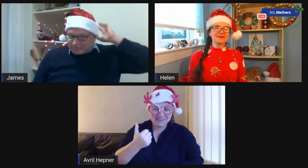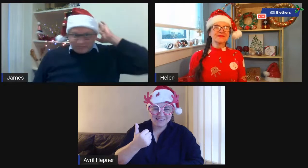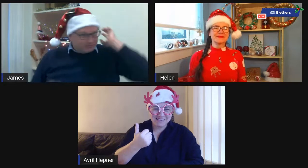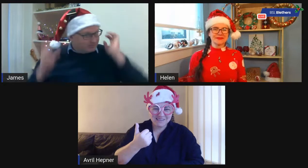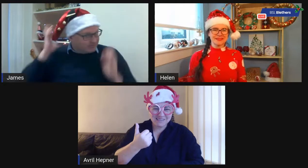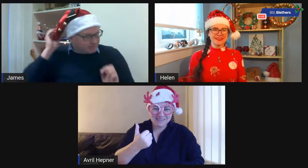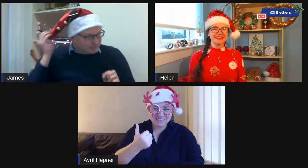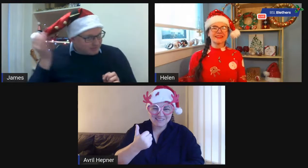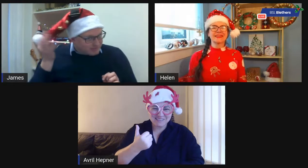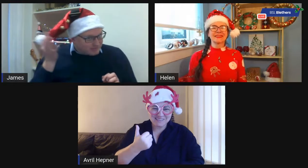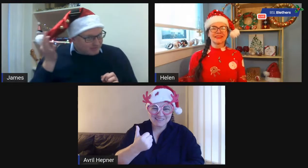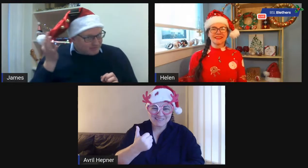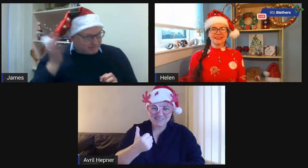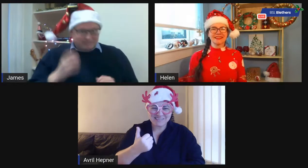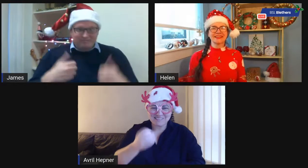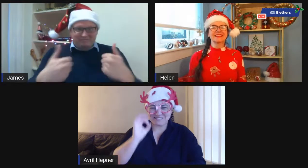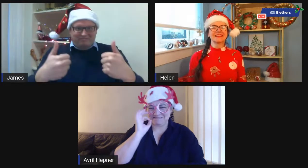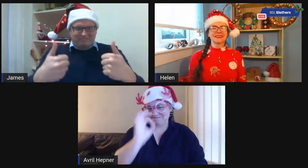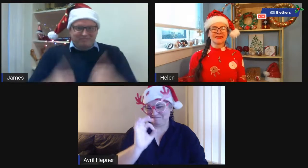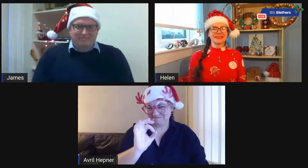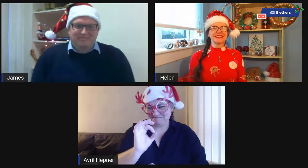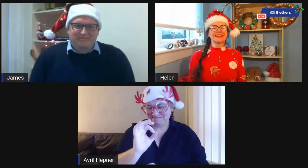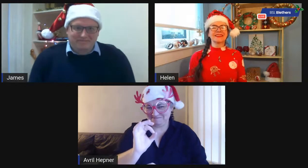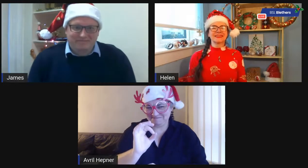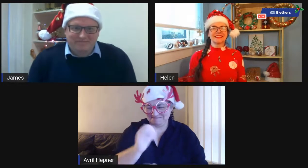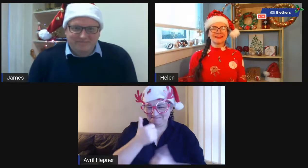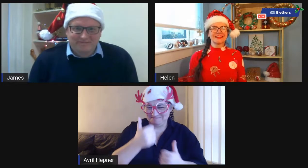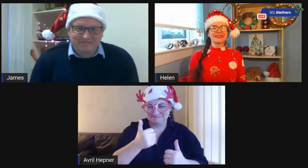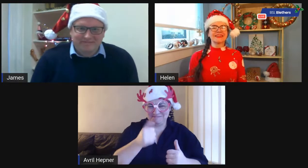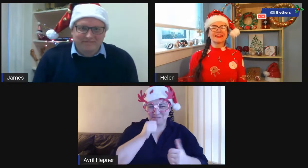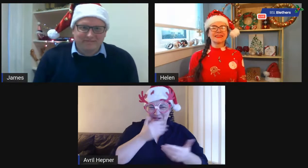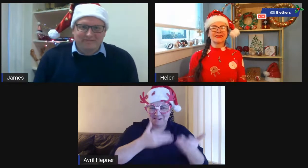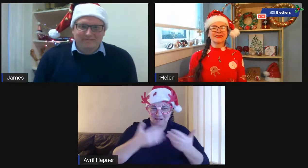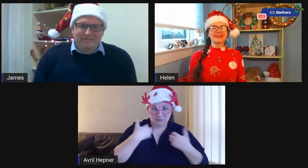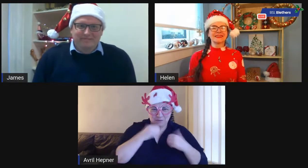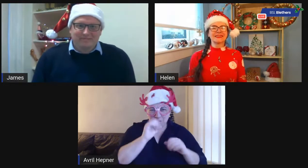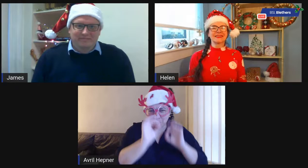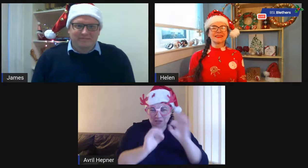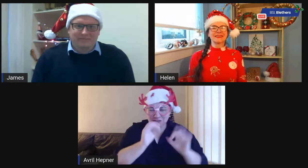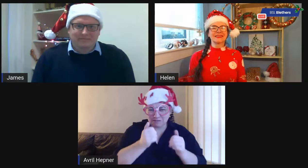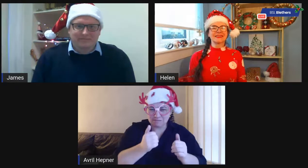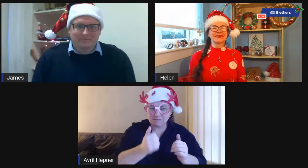Do you like it? Yes. Looks grand. Looks grand.